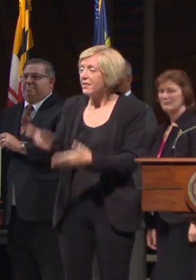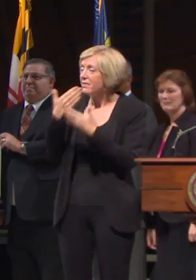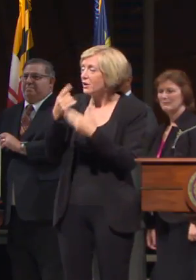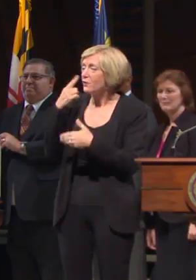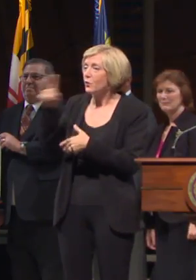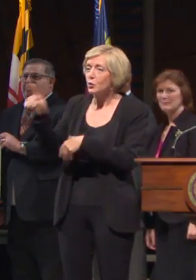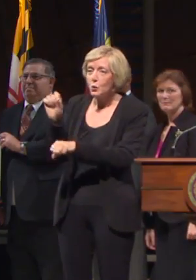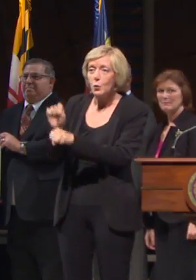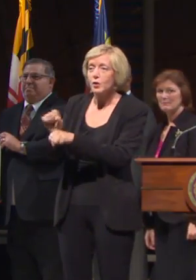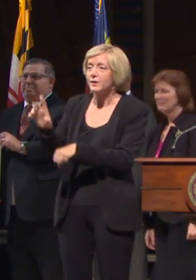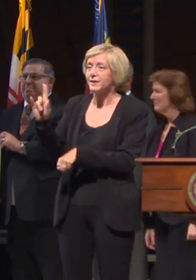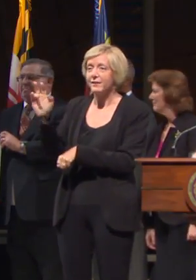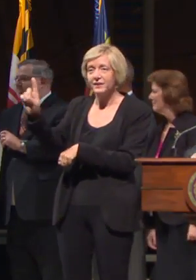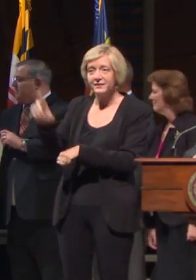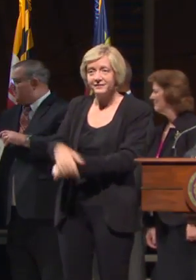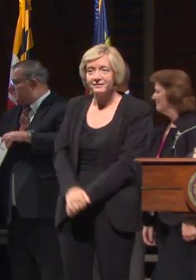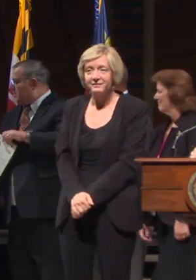for your hard work, David.